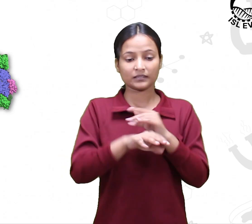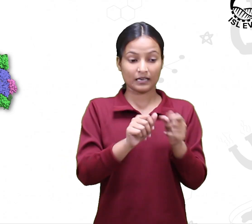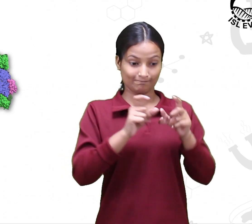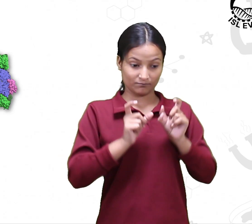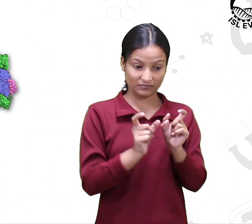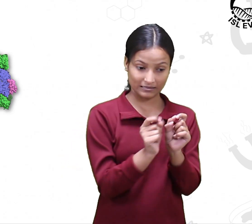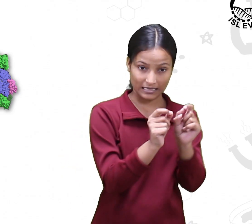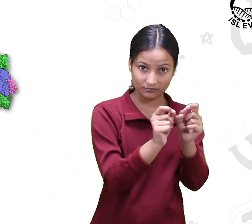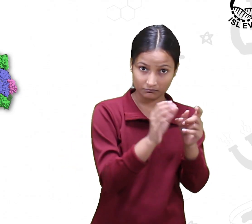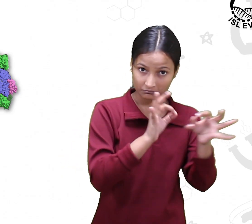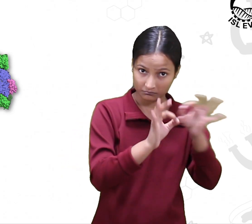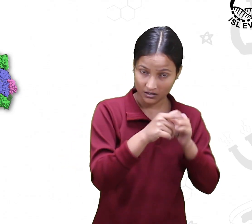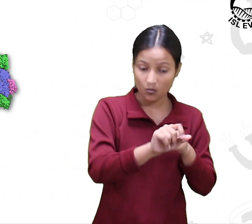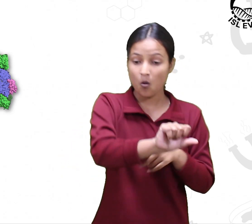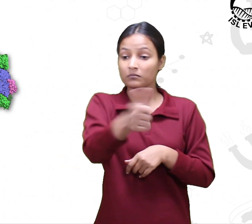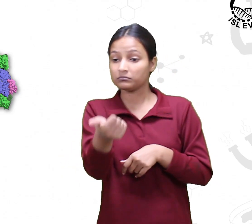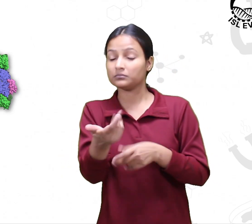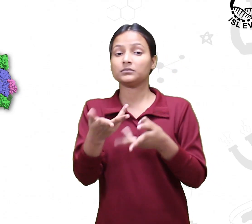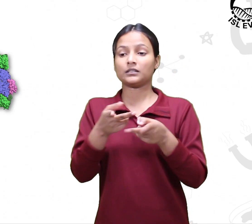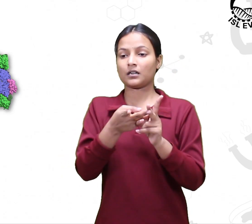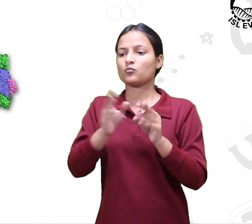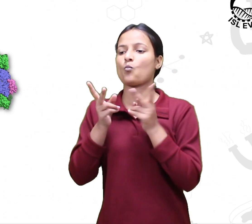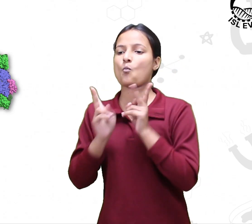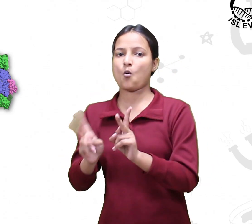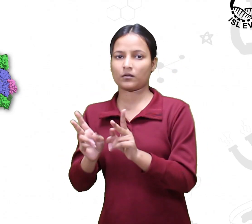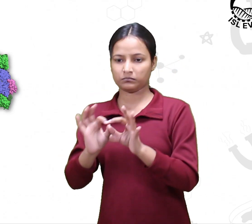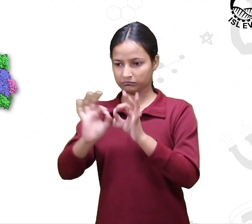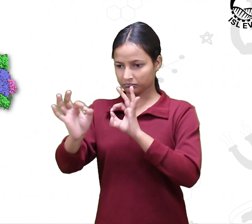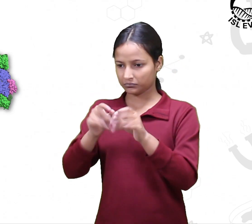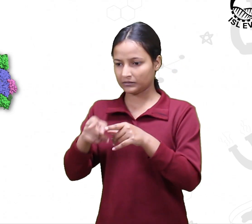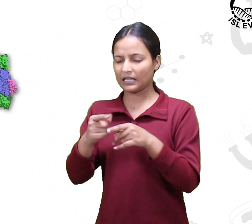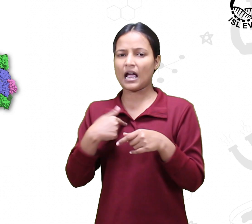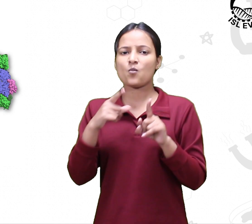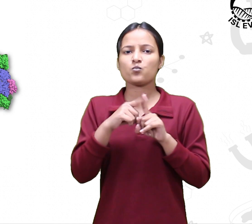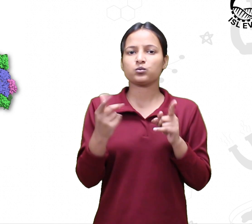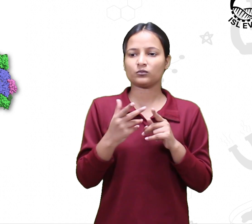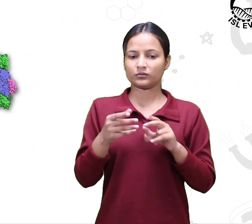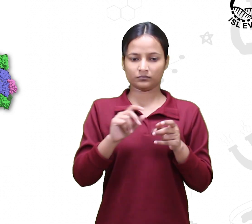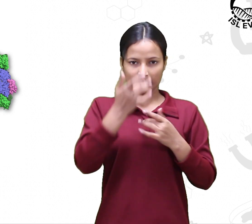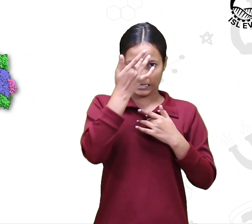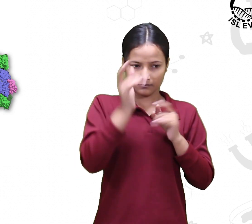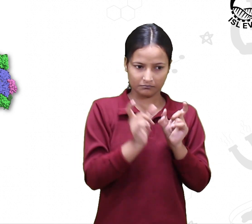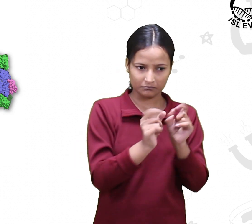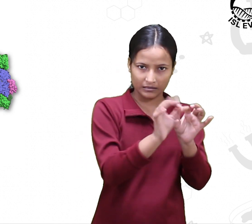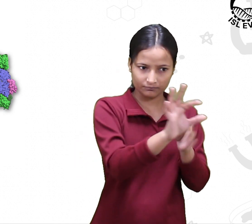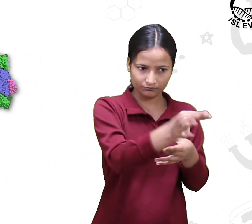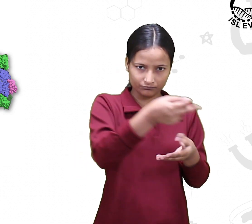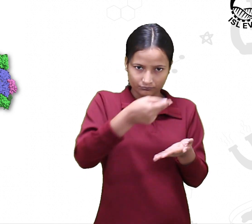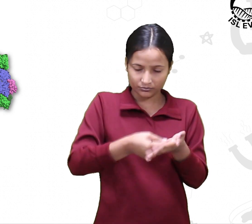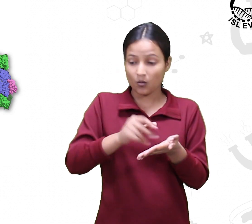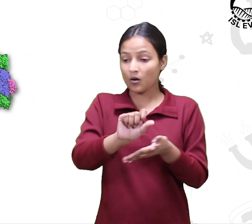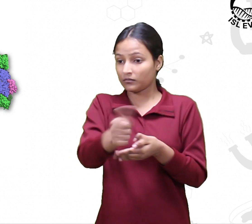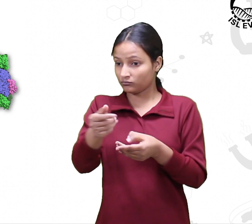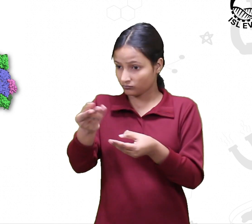like almost like doing Lego. We can put whatever we want together under a microscope and then try to study, does the cell divide? Does the